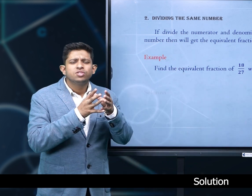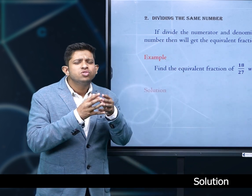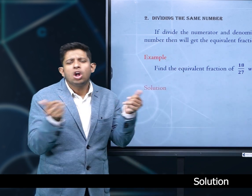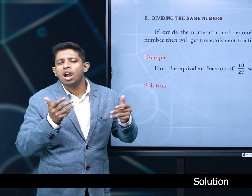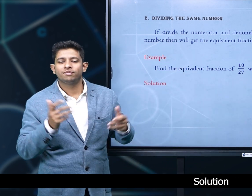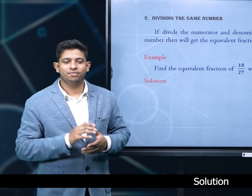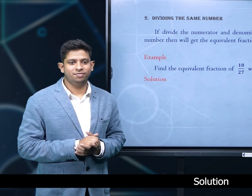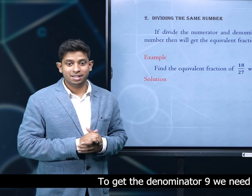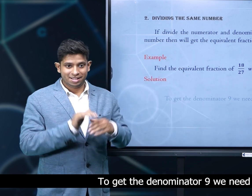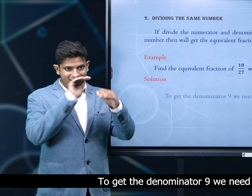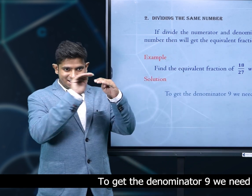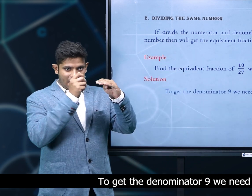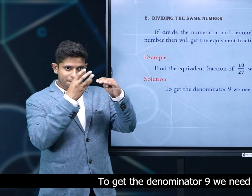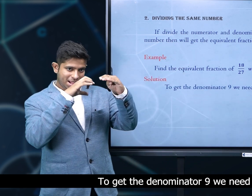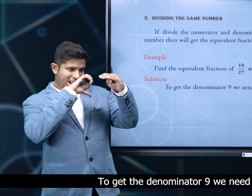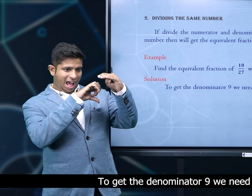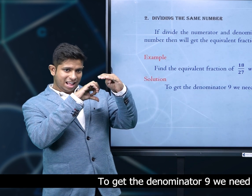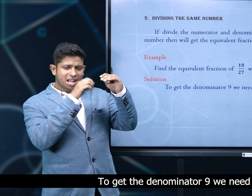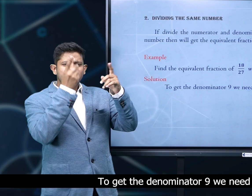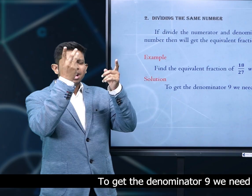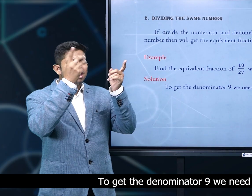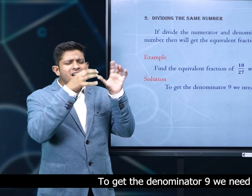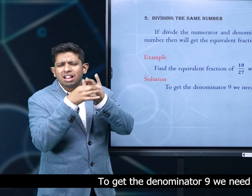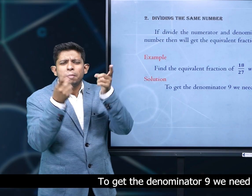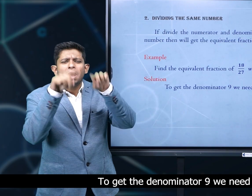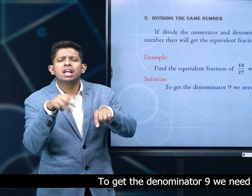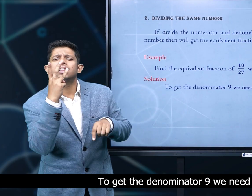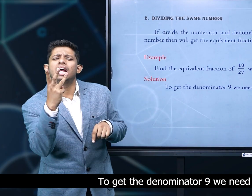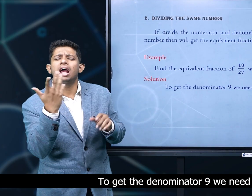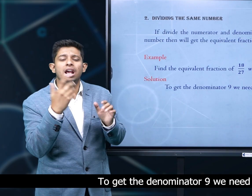Solution. To get the denominator 9, we need to divide it by 3.